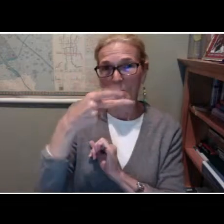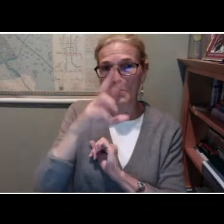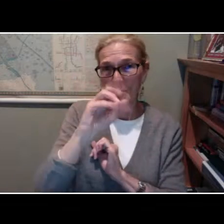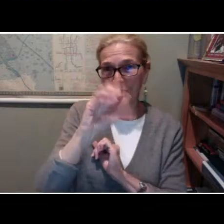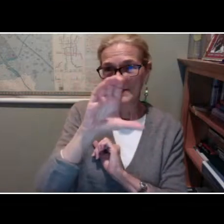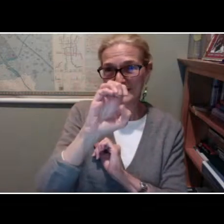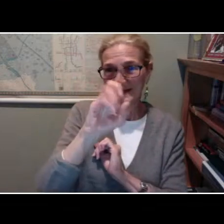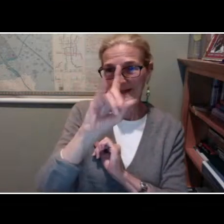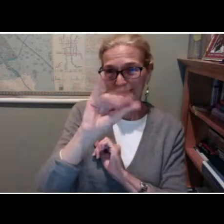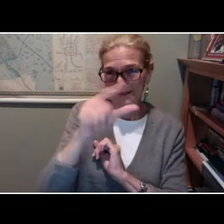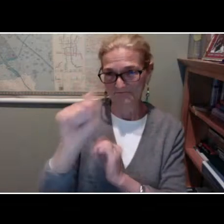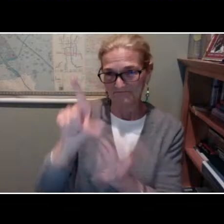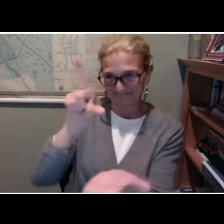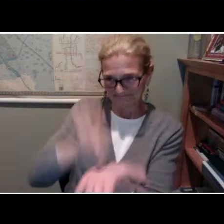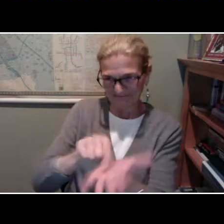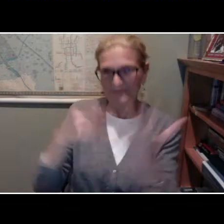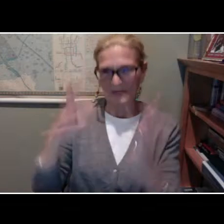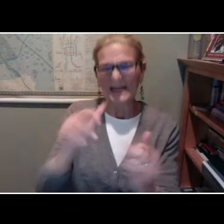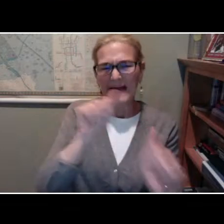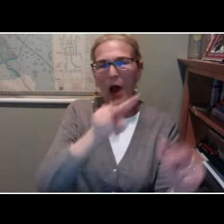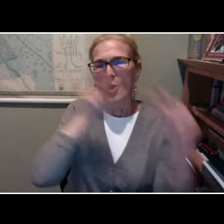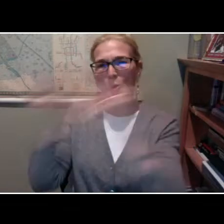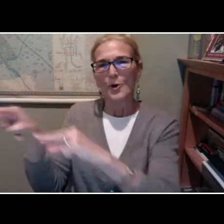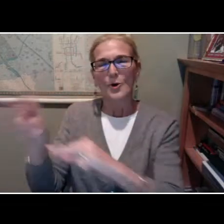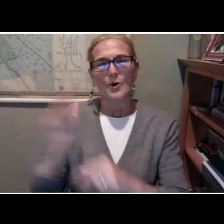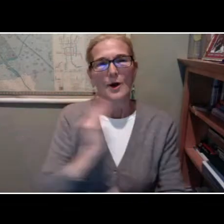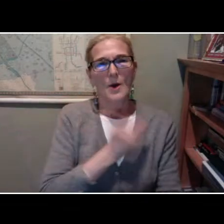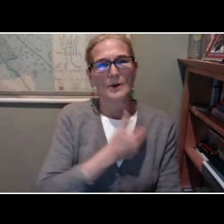there were published proceedings from the symposium,